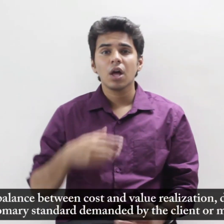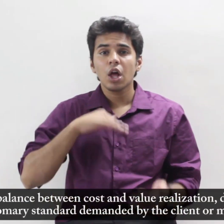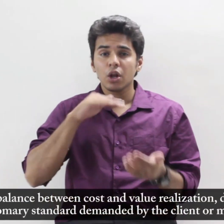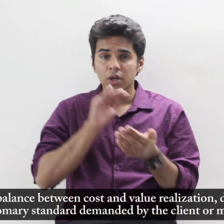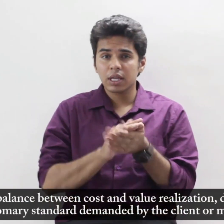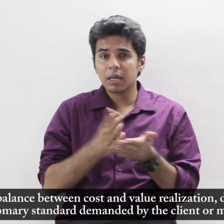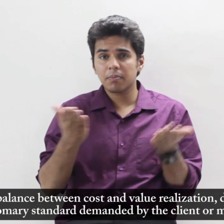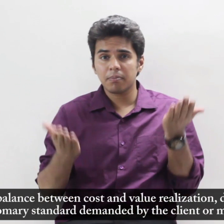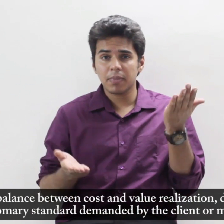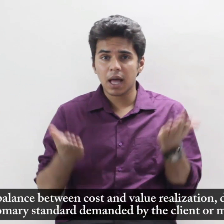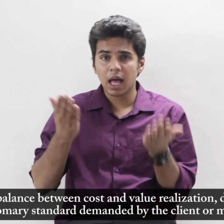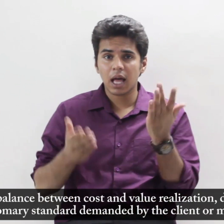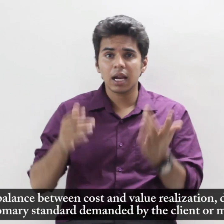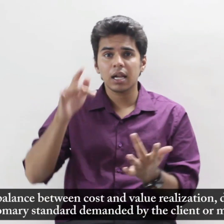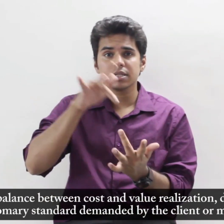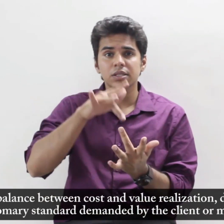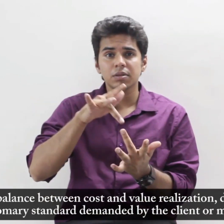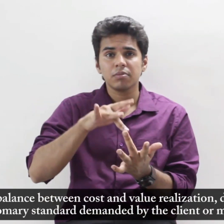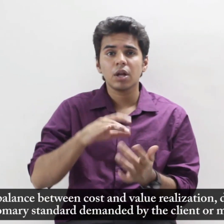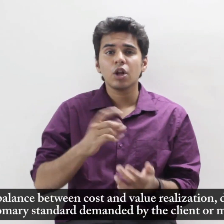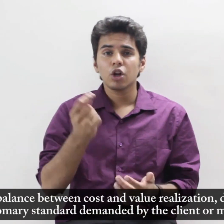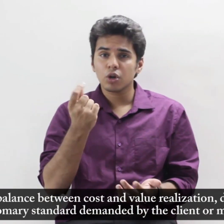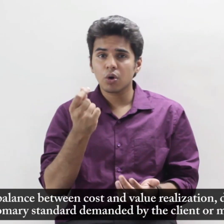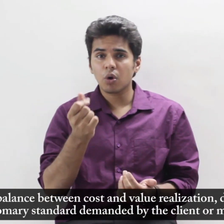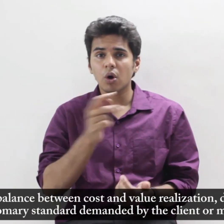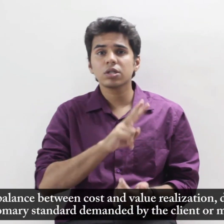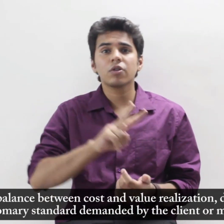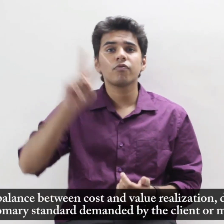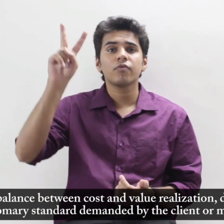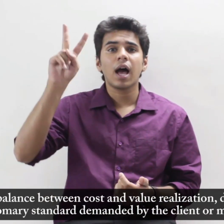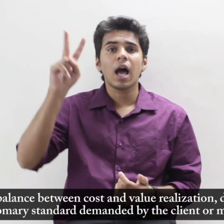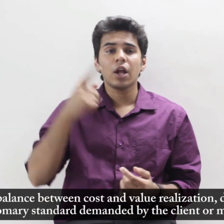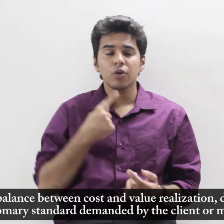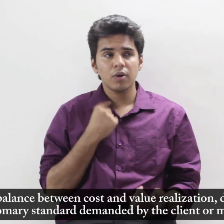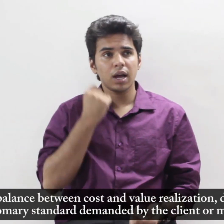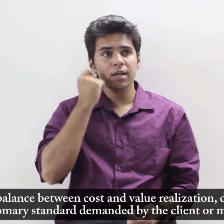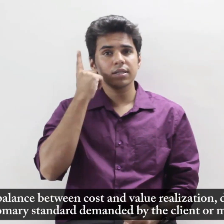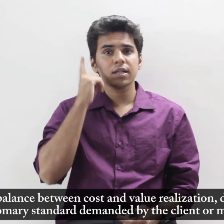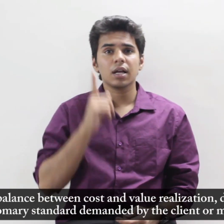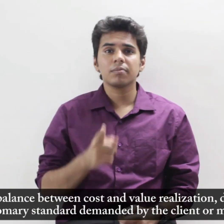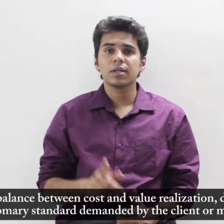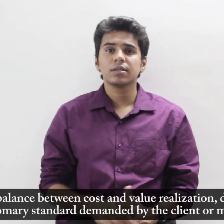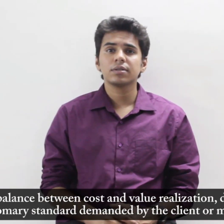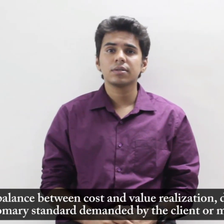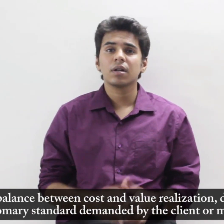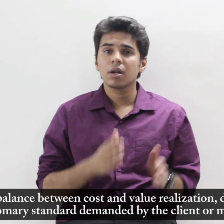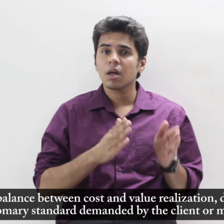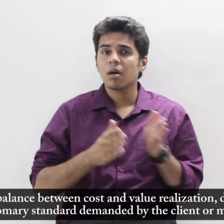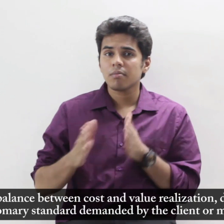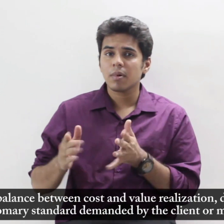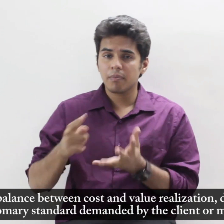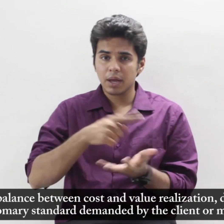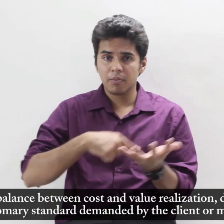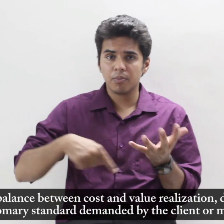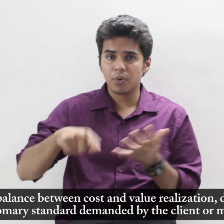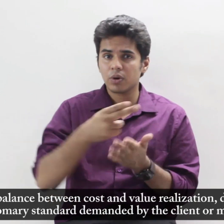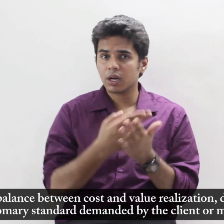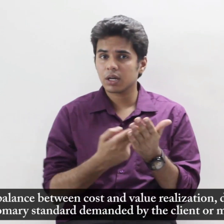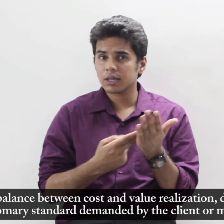To keep up a balance between cost and value realization, designer should show customary standard demanded by the